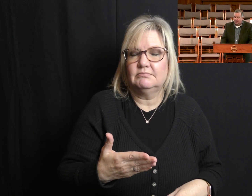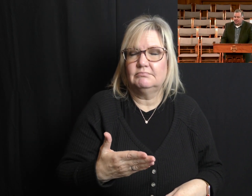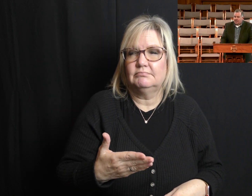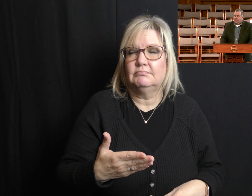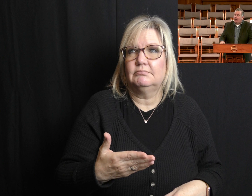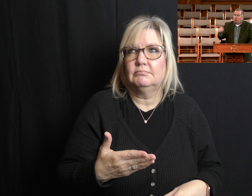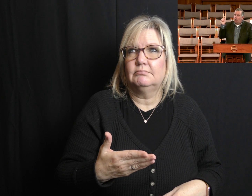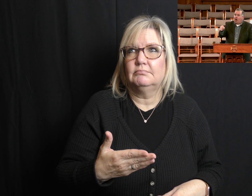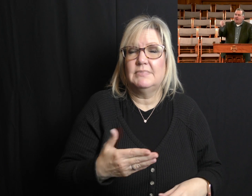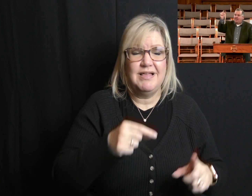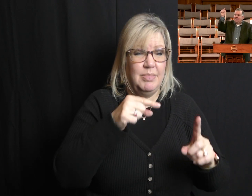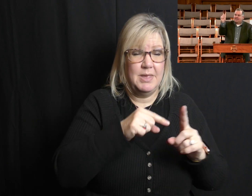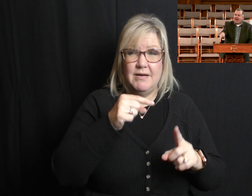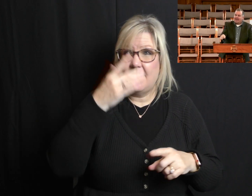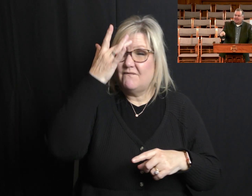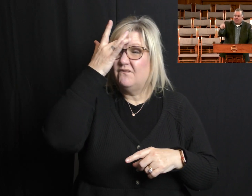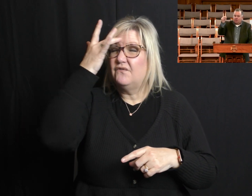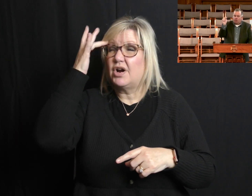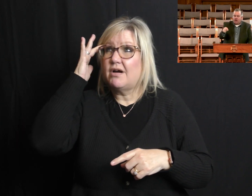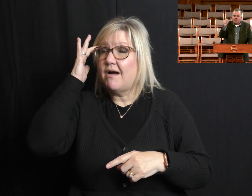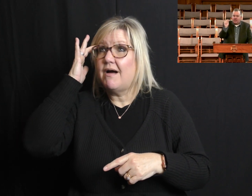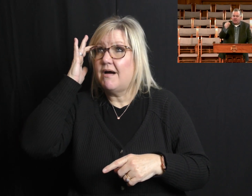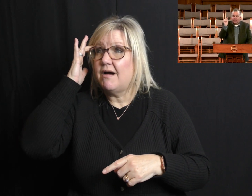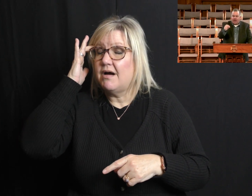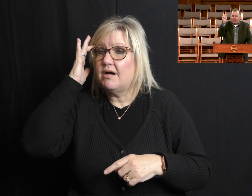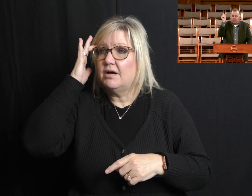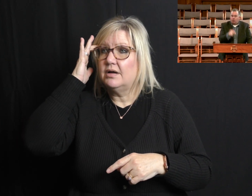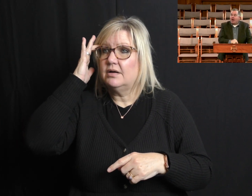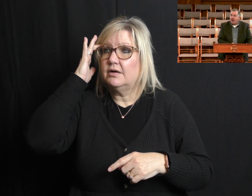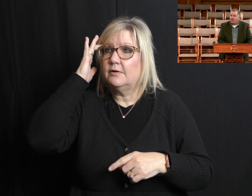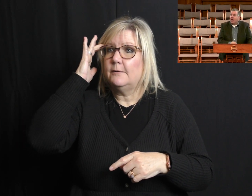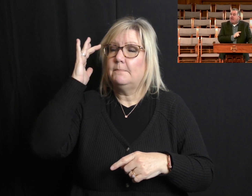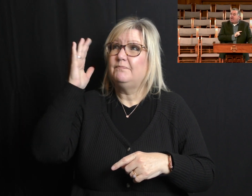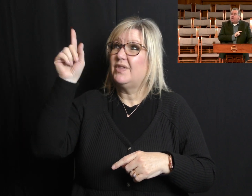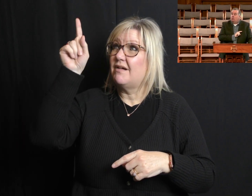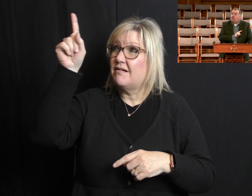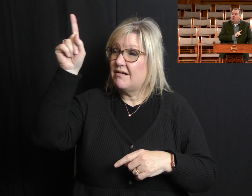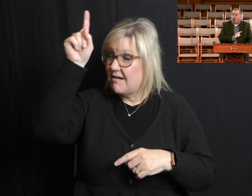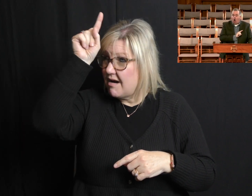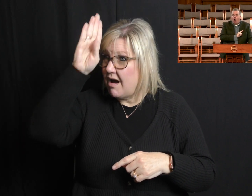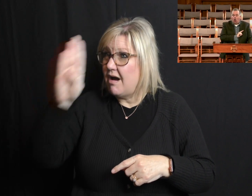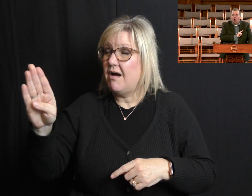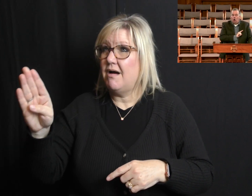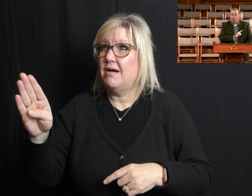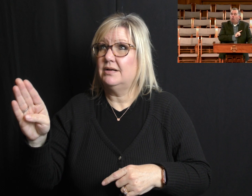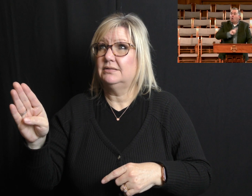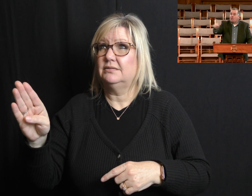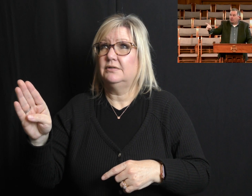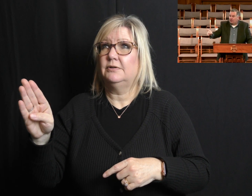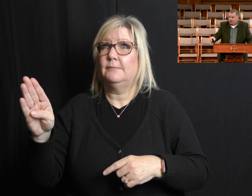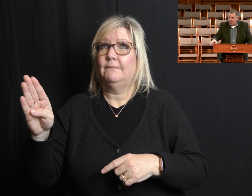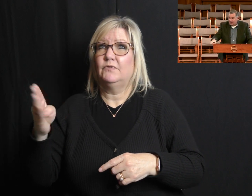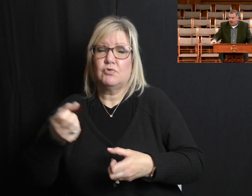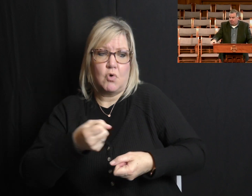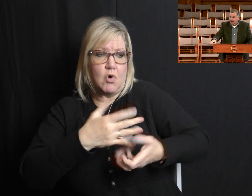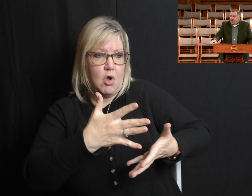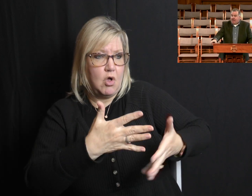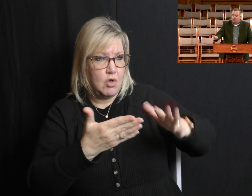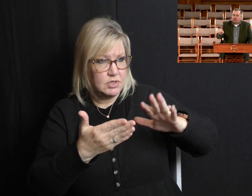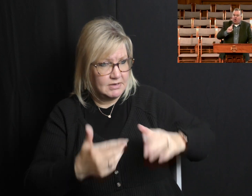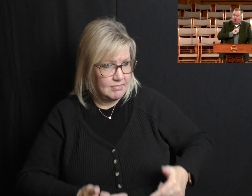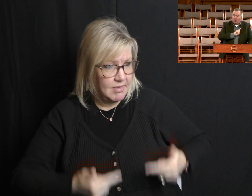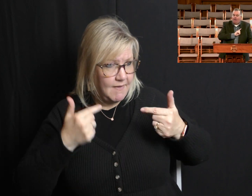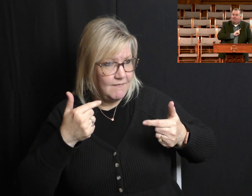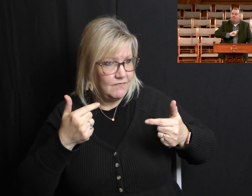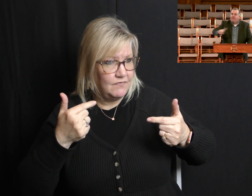forgotten that one second after breathing his last breath, it was all worthless to him.